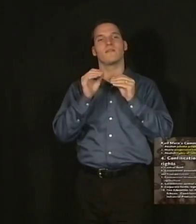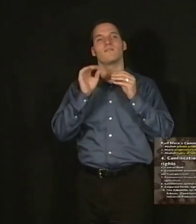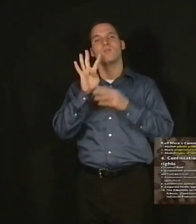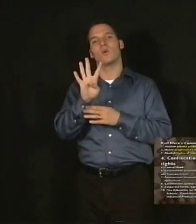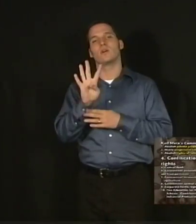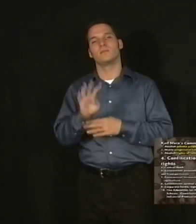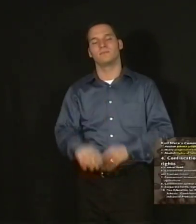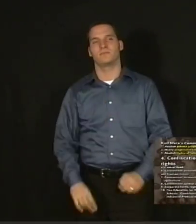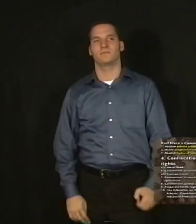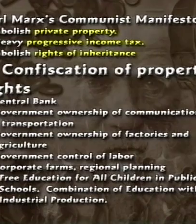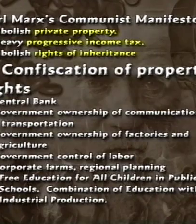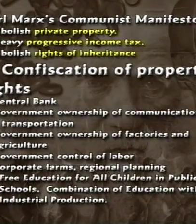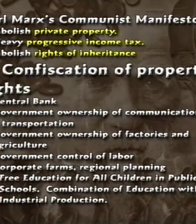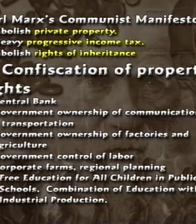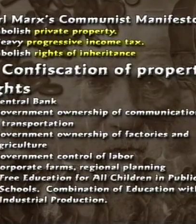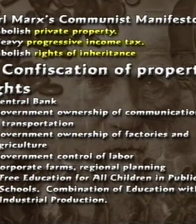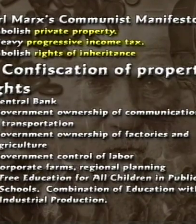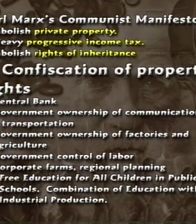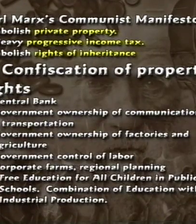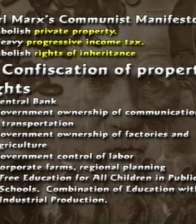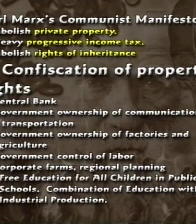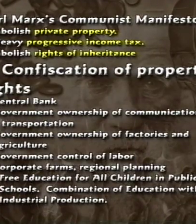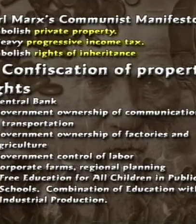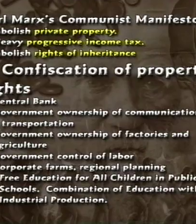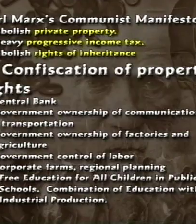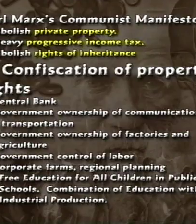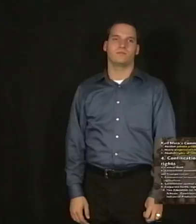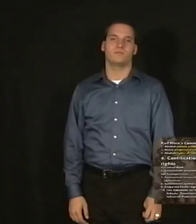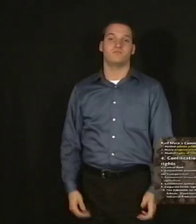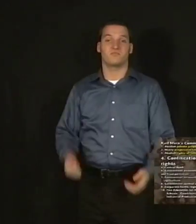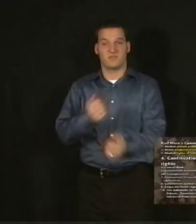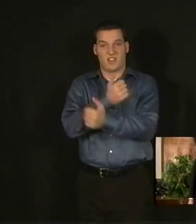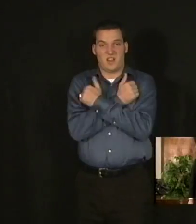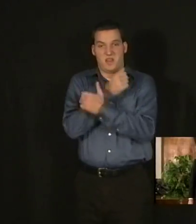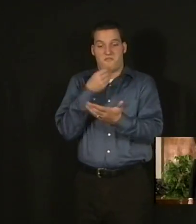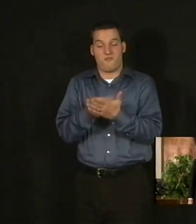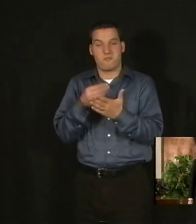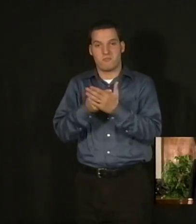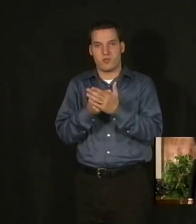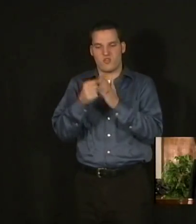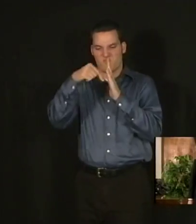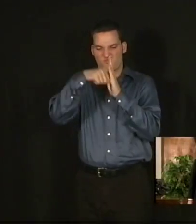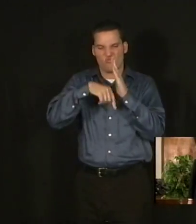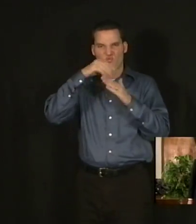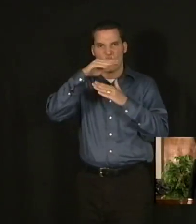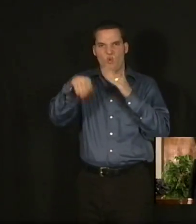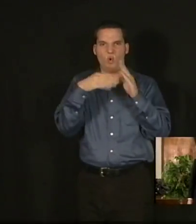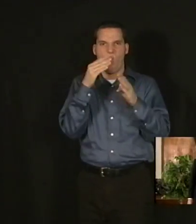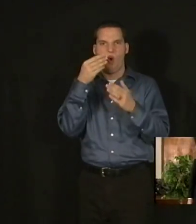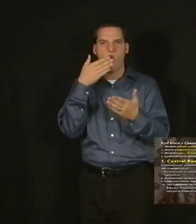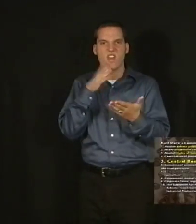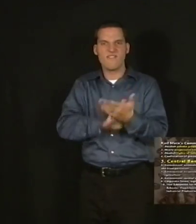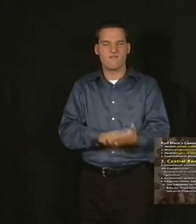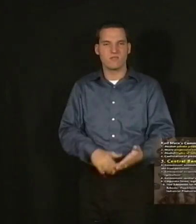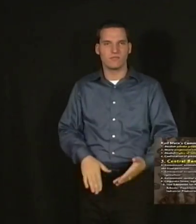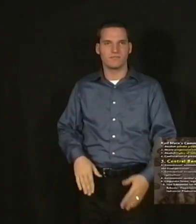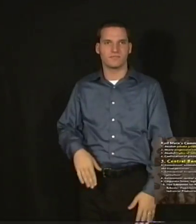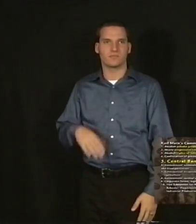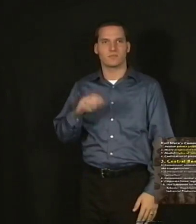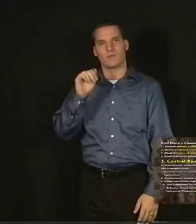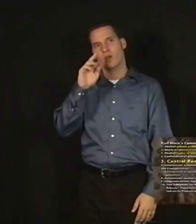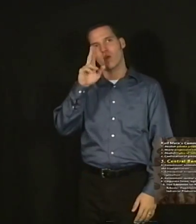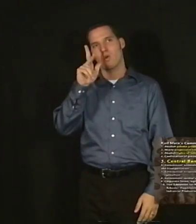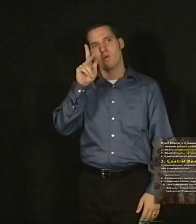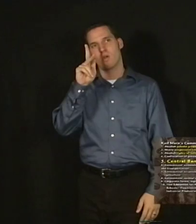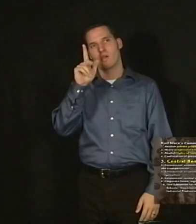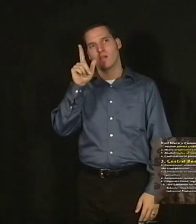confiscate property rights. Take away the property. The Bible says the love of money is the root of all evil. Karl Marx said we need a